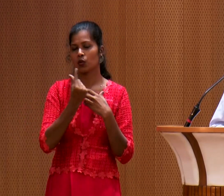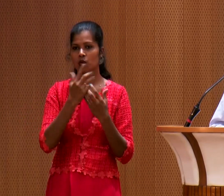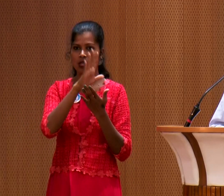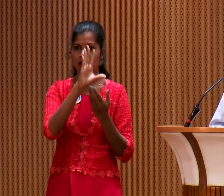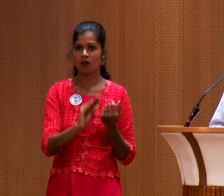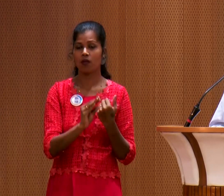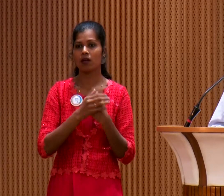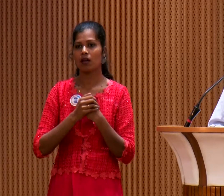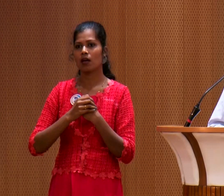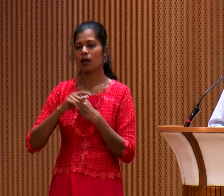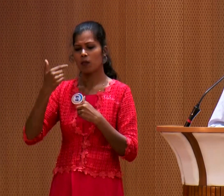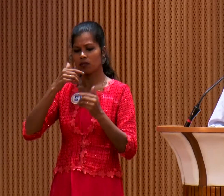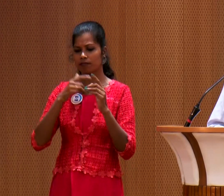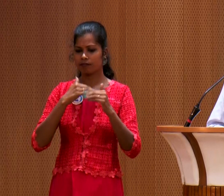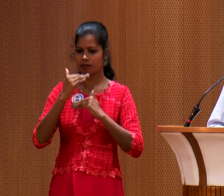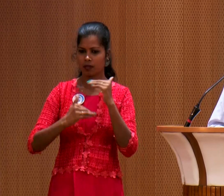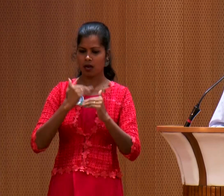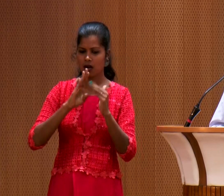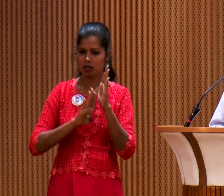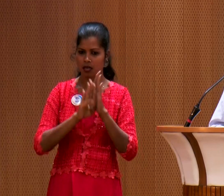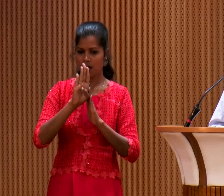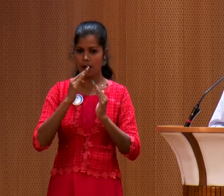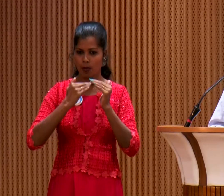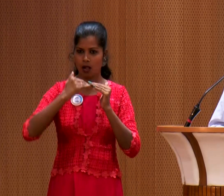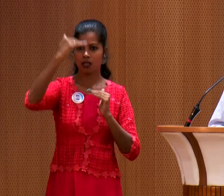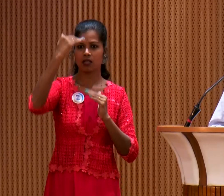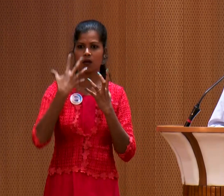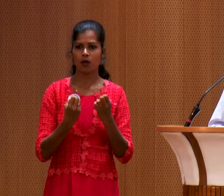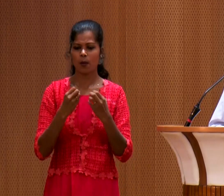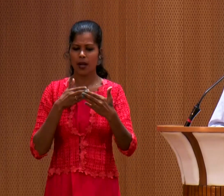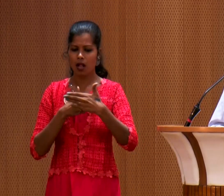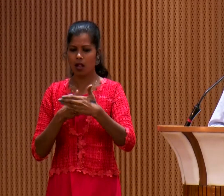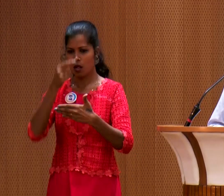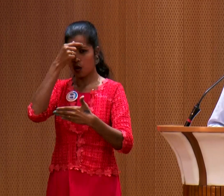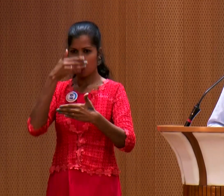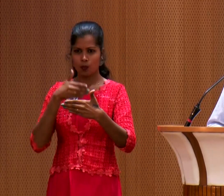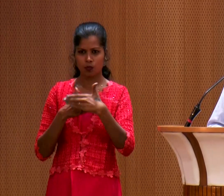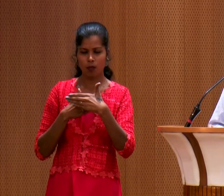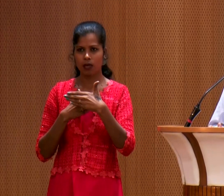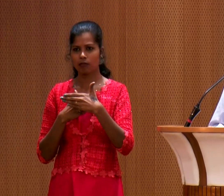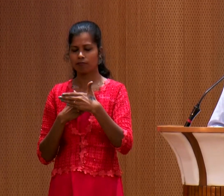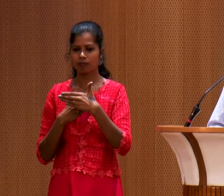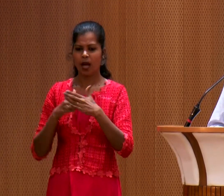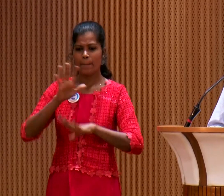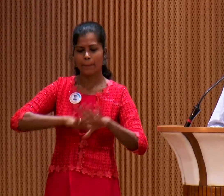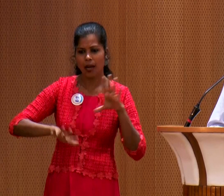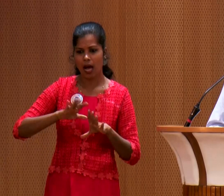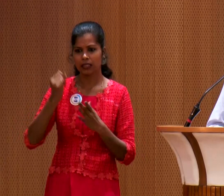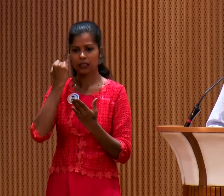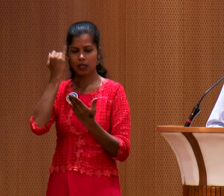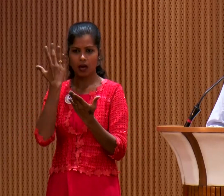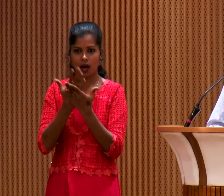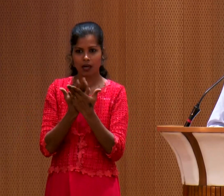In order to sustain the industry in the state of Kerala, we must overcome this trend with proper planning and